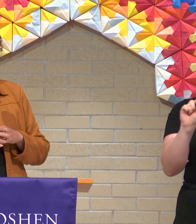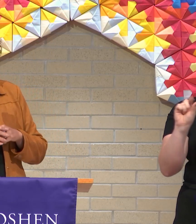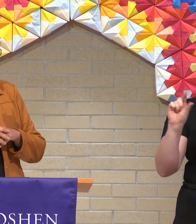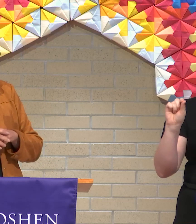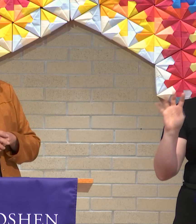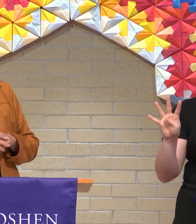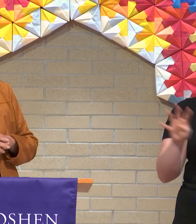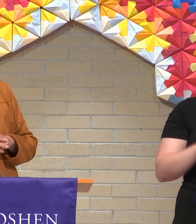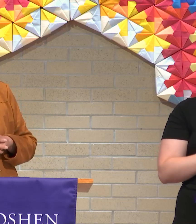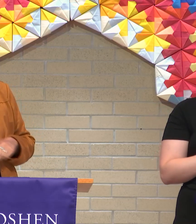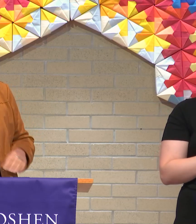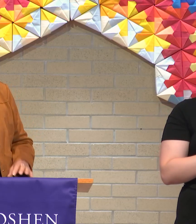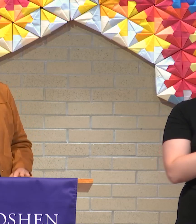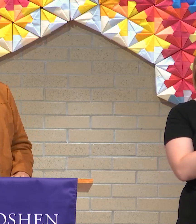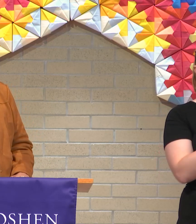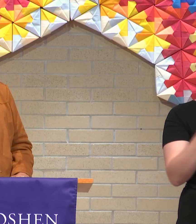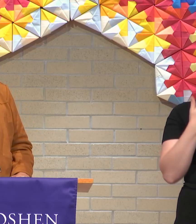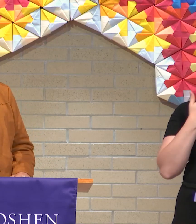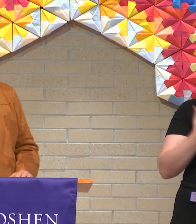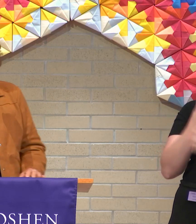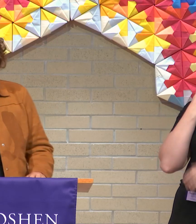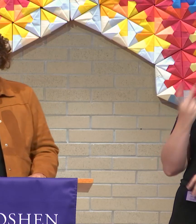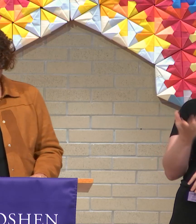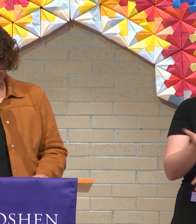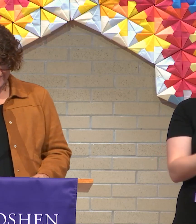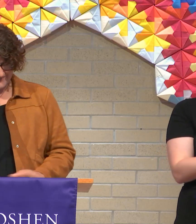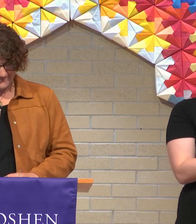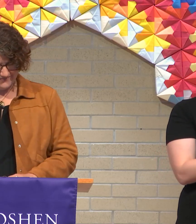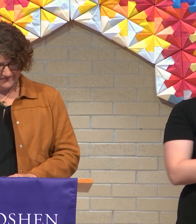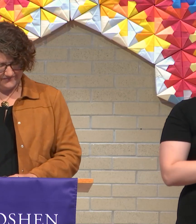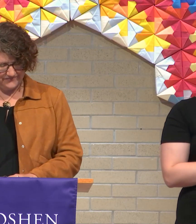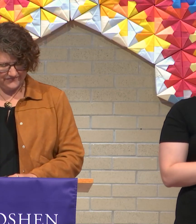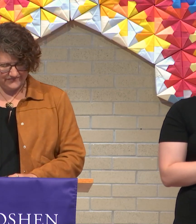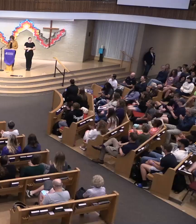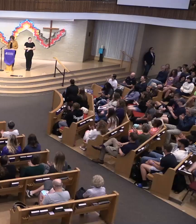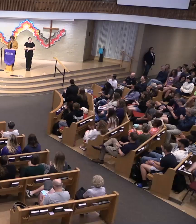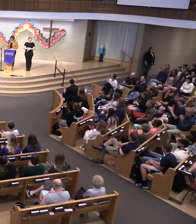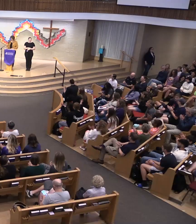2023-24. Y'all are looking good. It's nice to see you here.